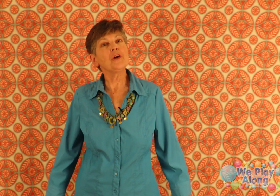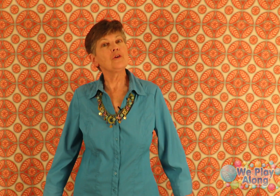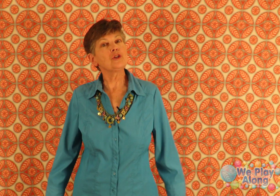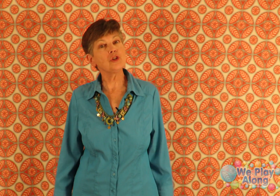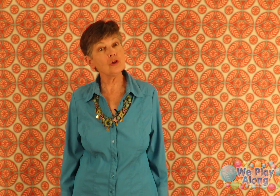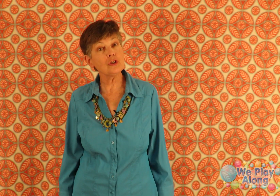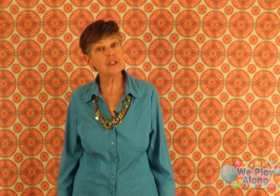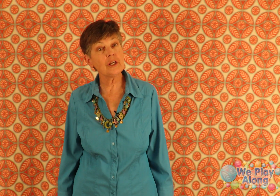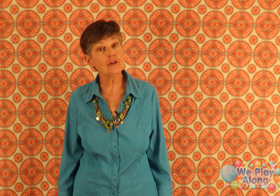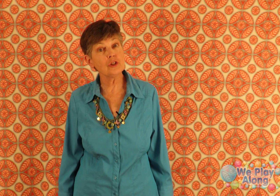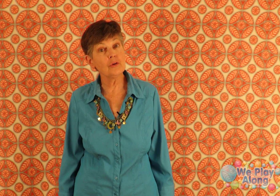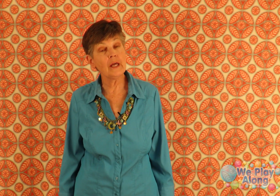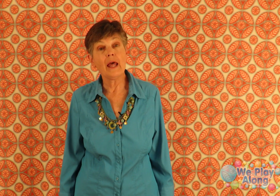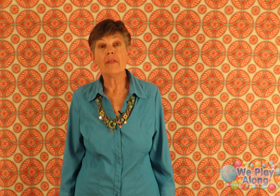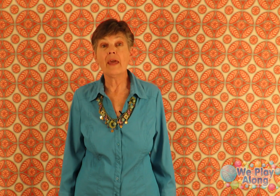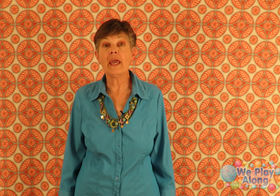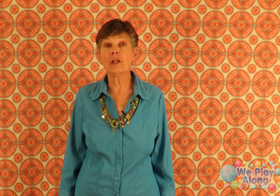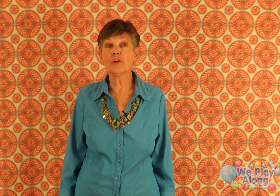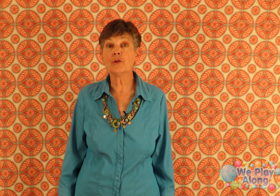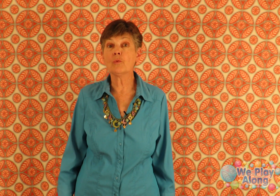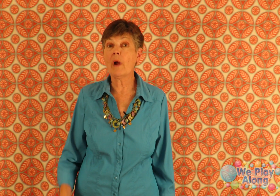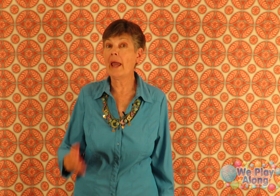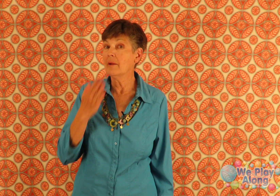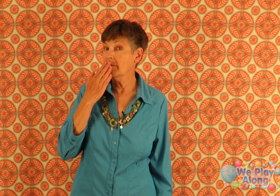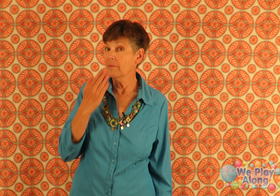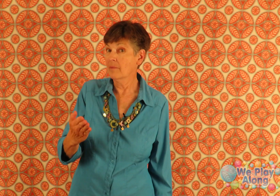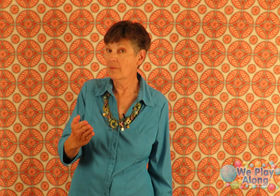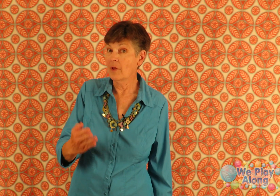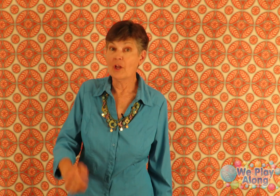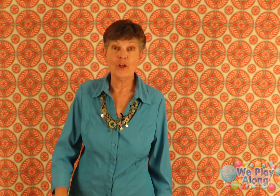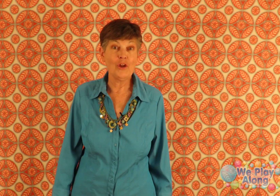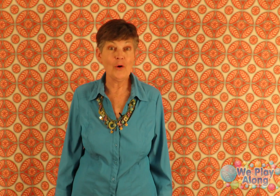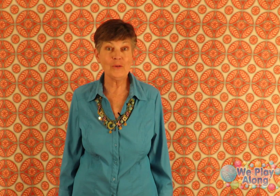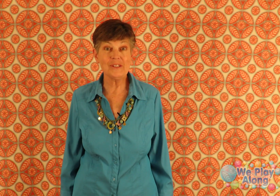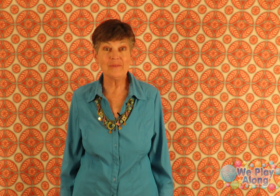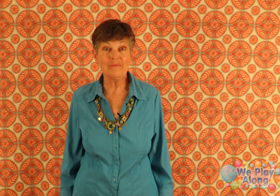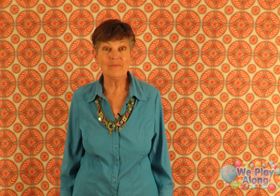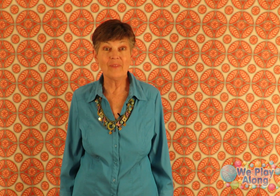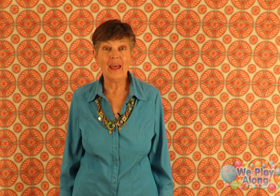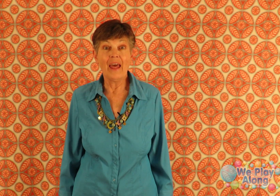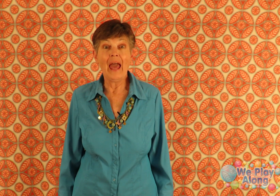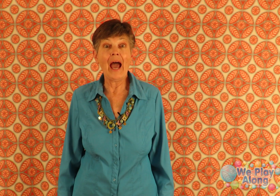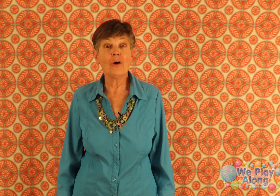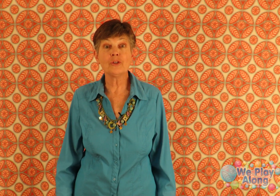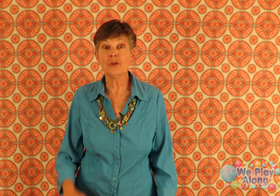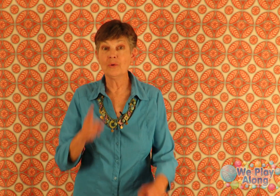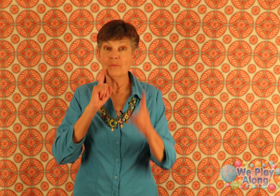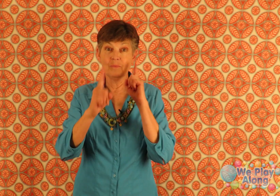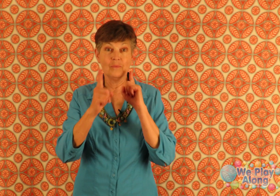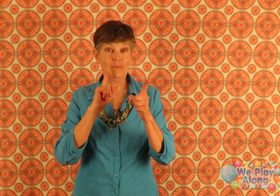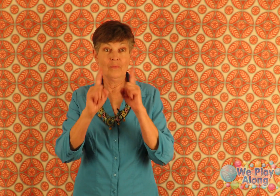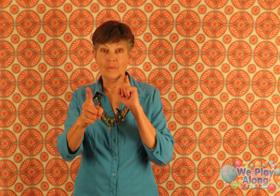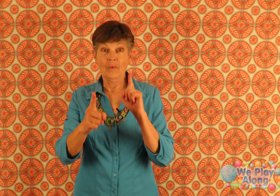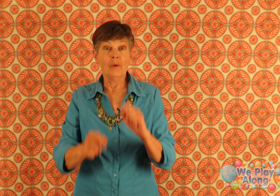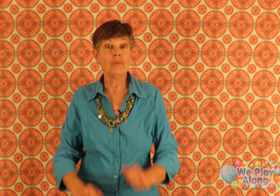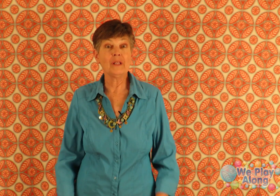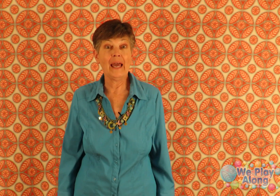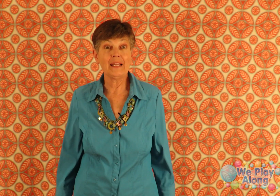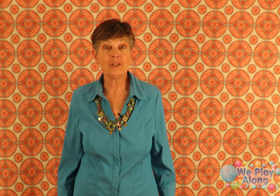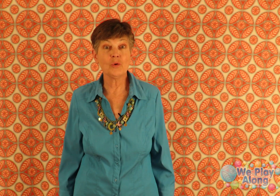their social skills unit, they had learned to write notes, how to politely to